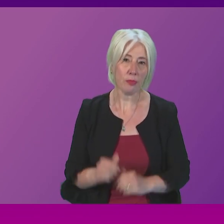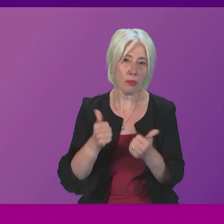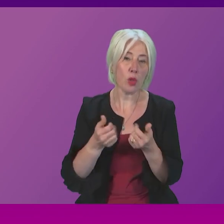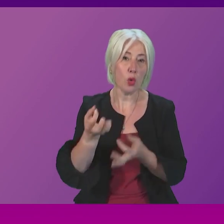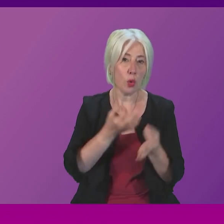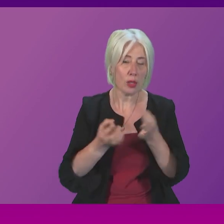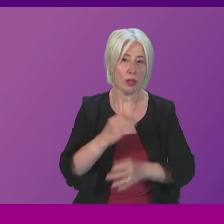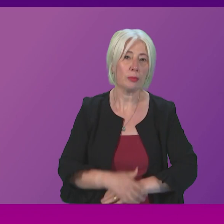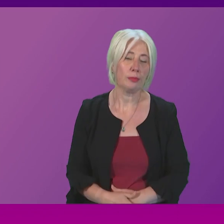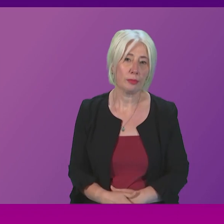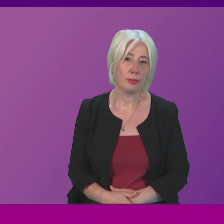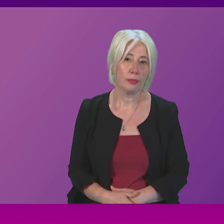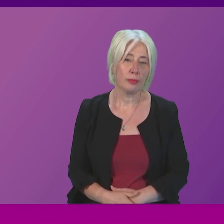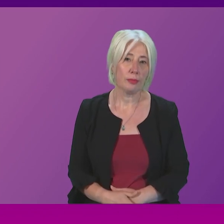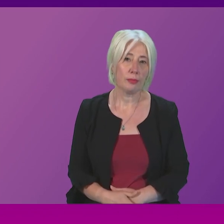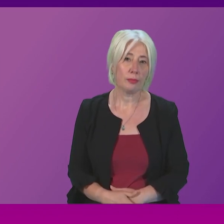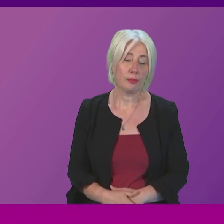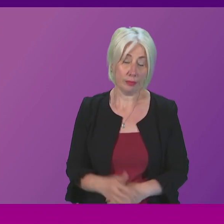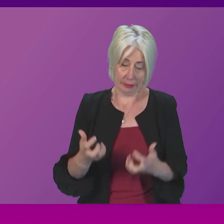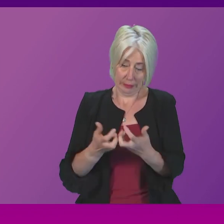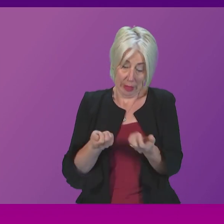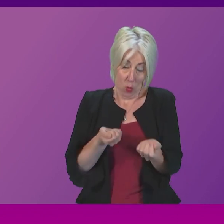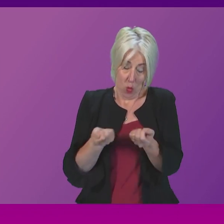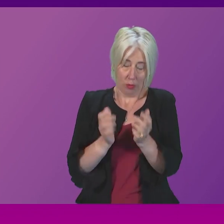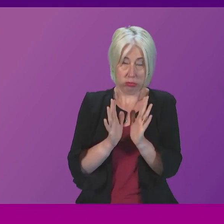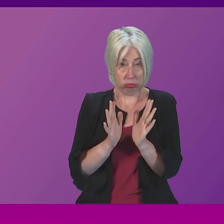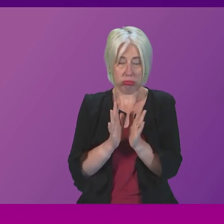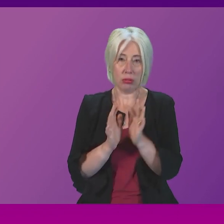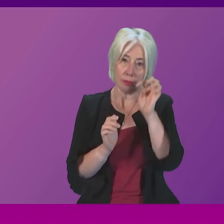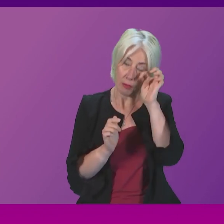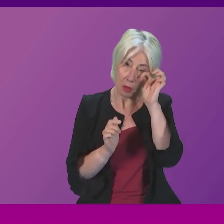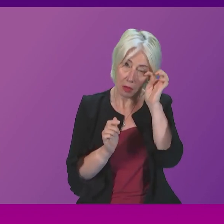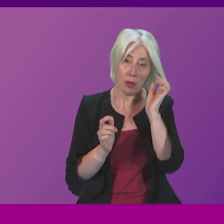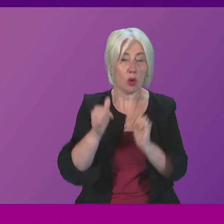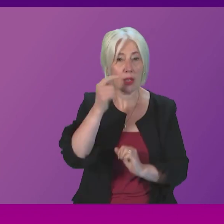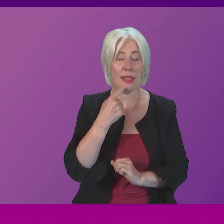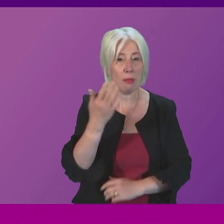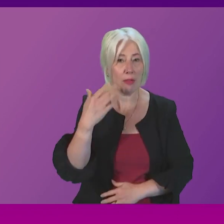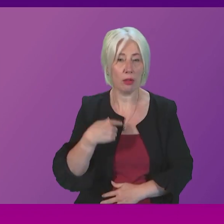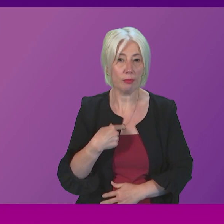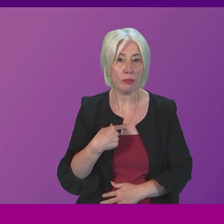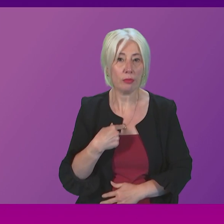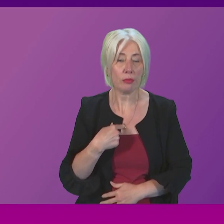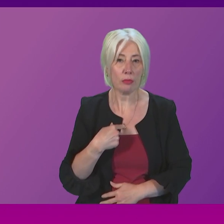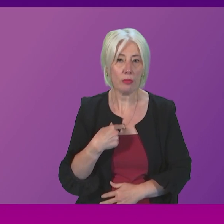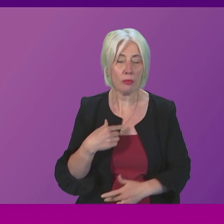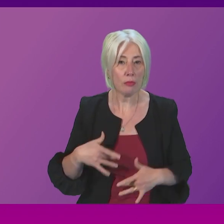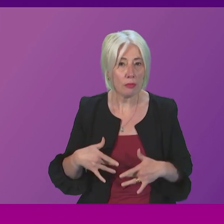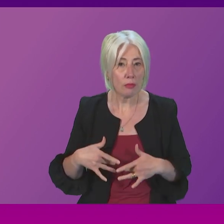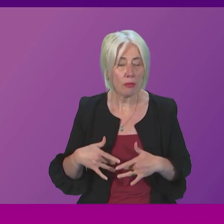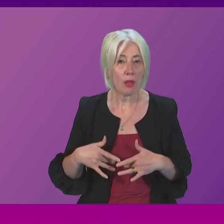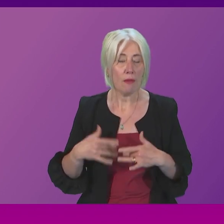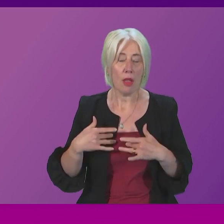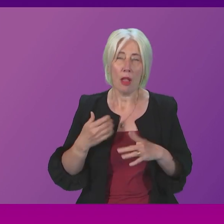question. So actually, how do you manage? I know I said this a minute ago, but there really is something that feels